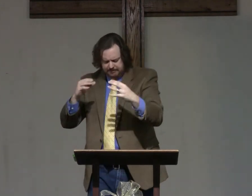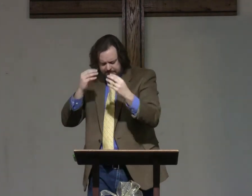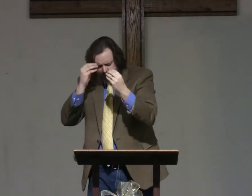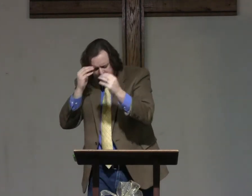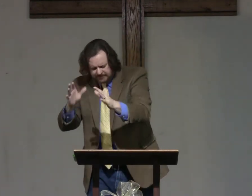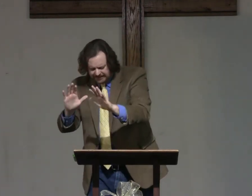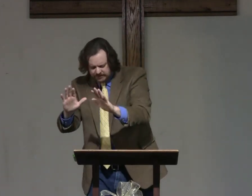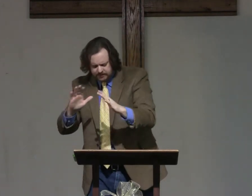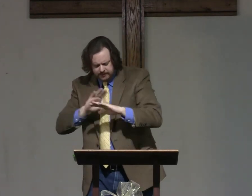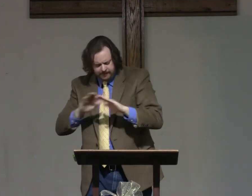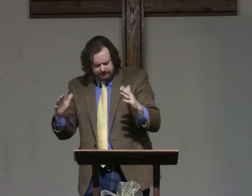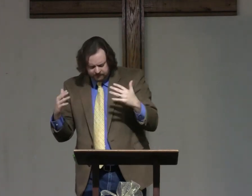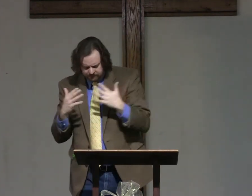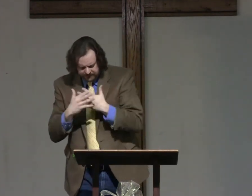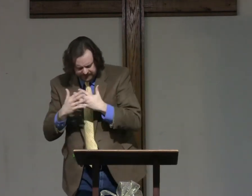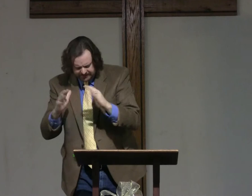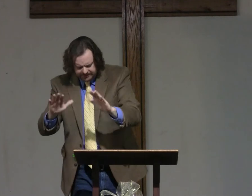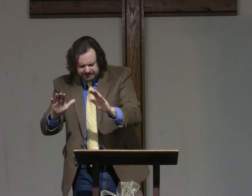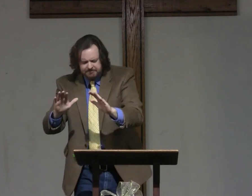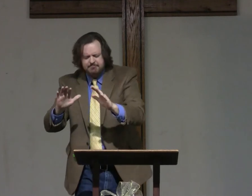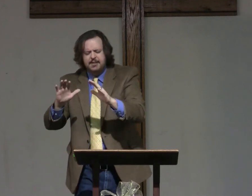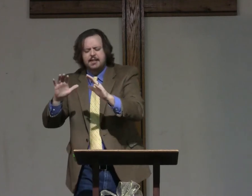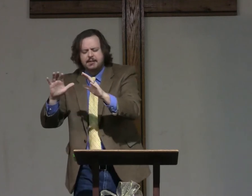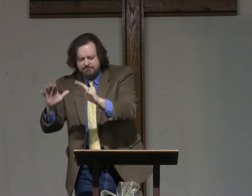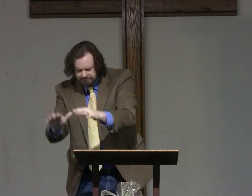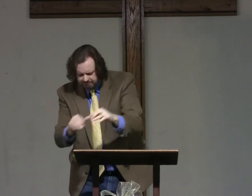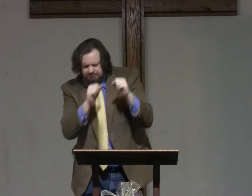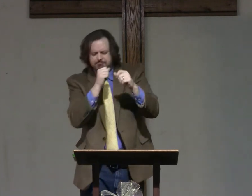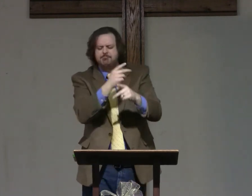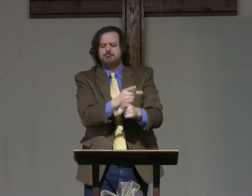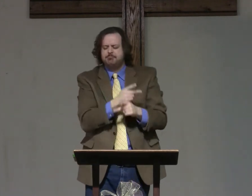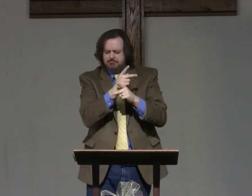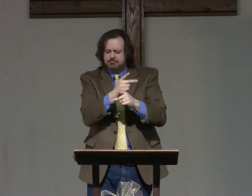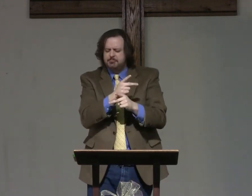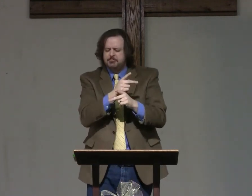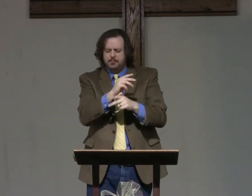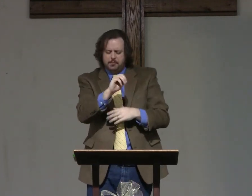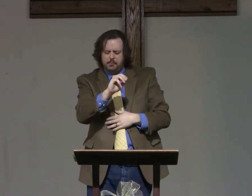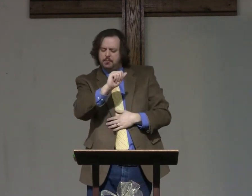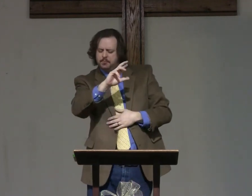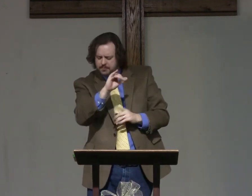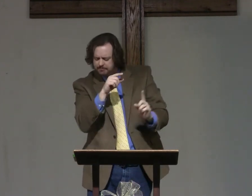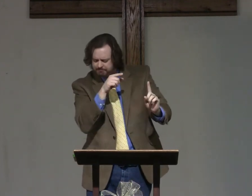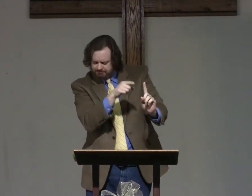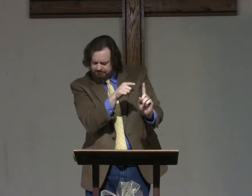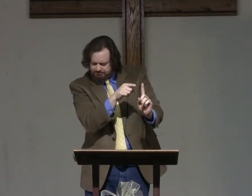he was of the king's family. He said, do not be afraid to take Mary as your wife,